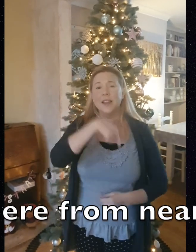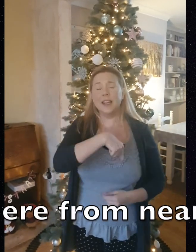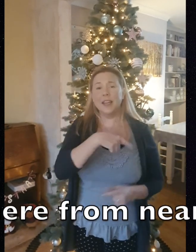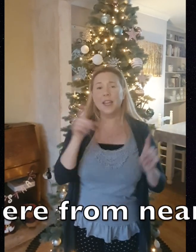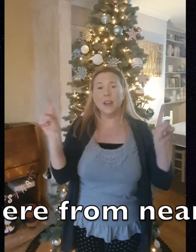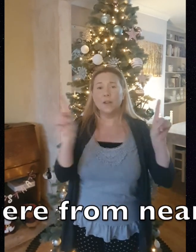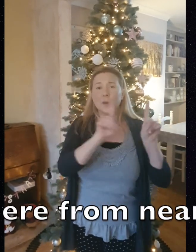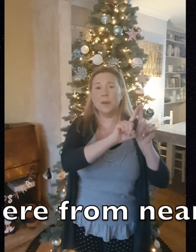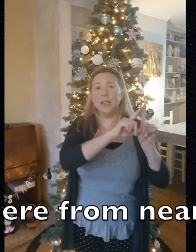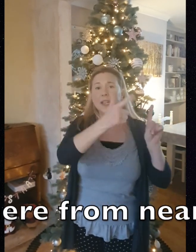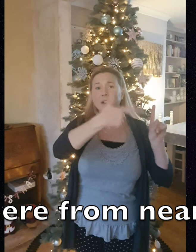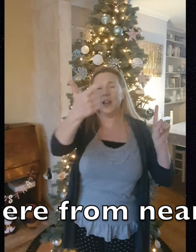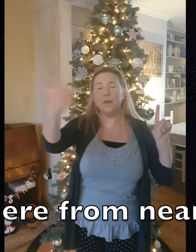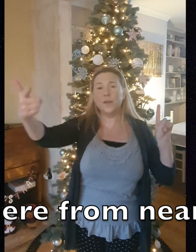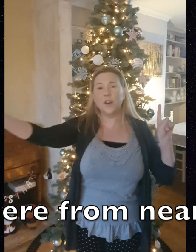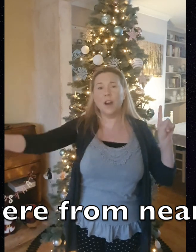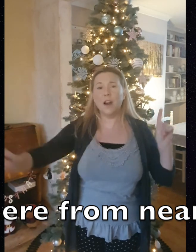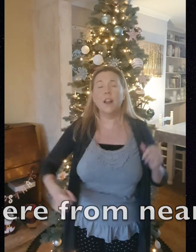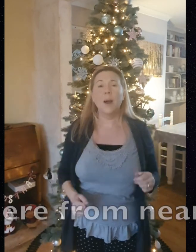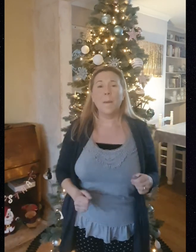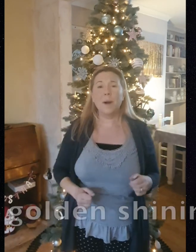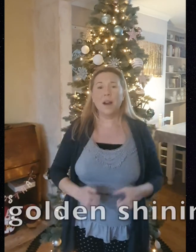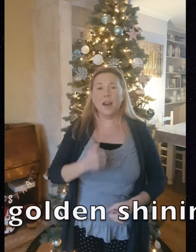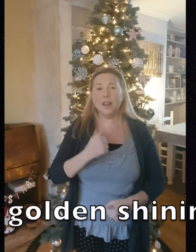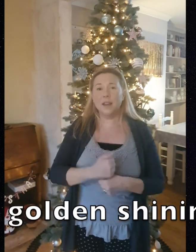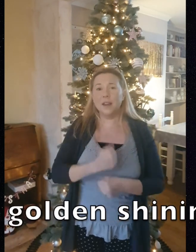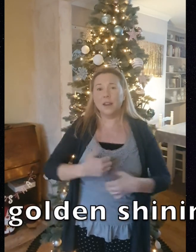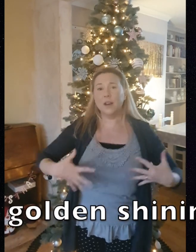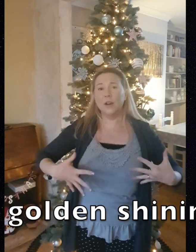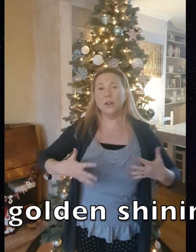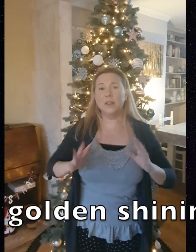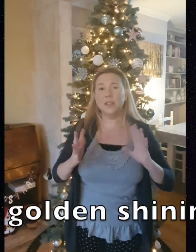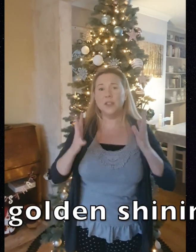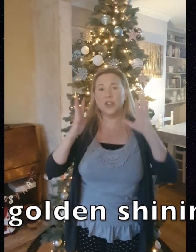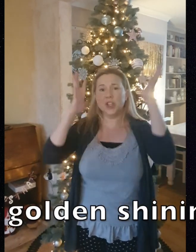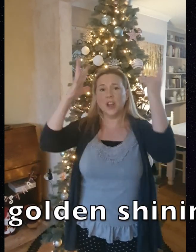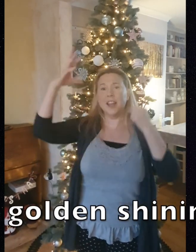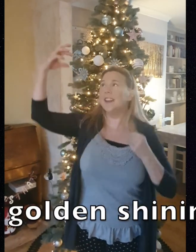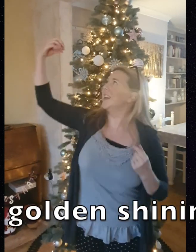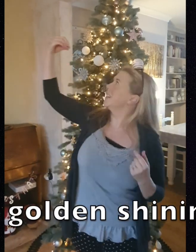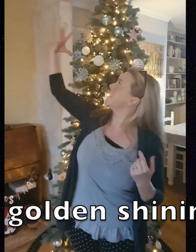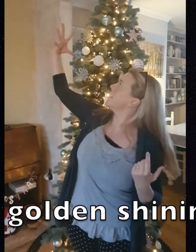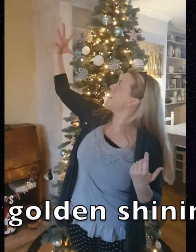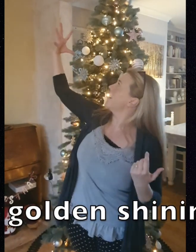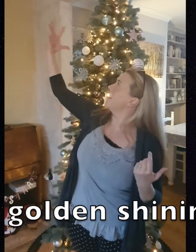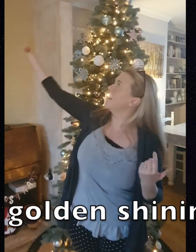here from near and far by the golden shining star.